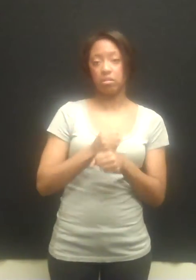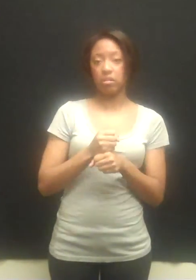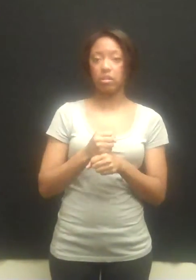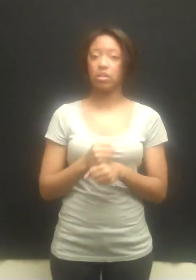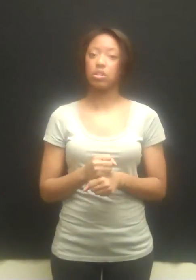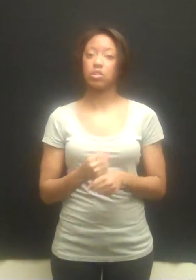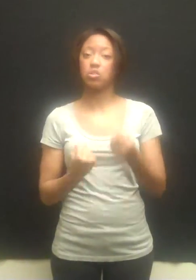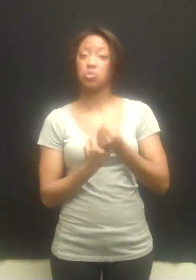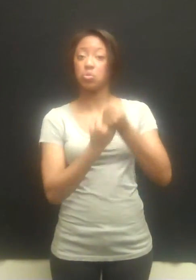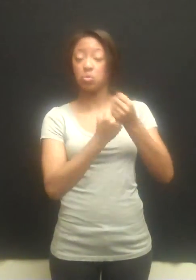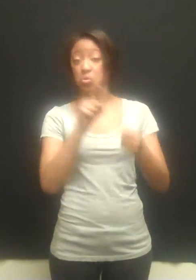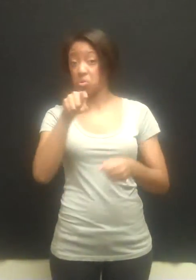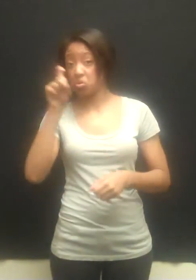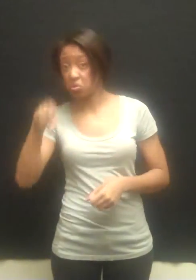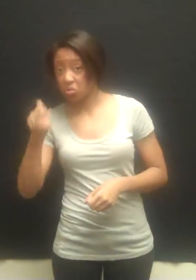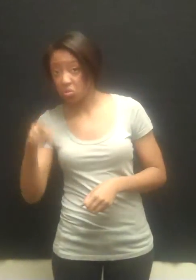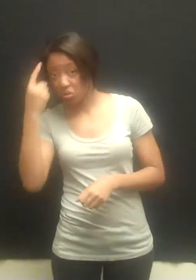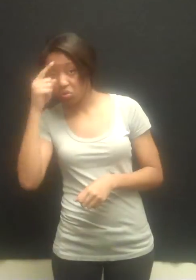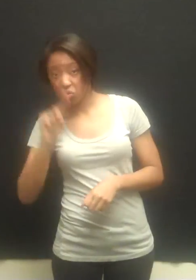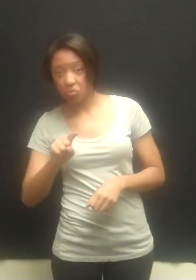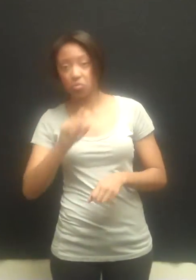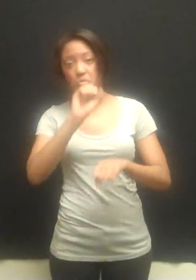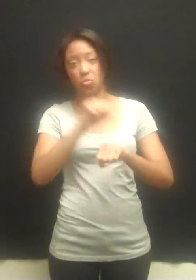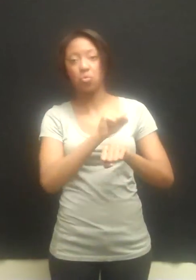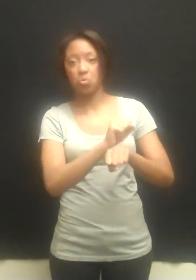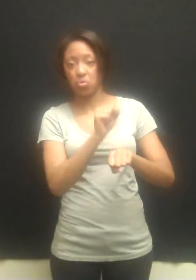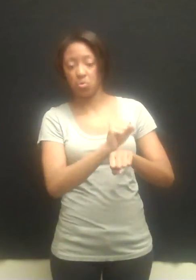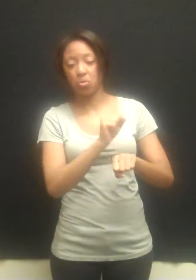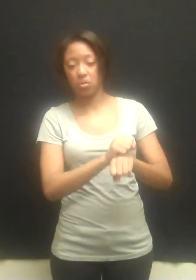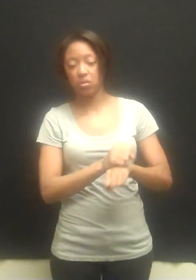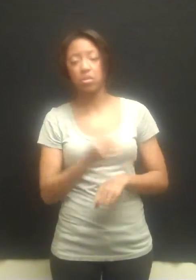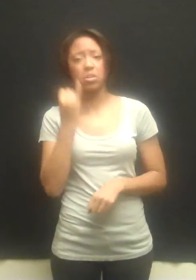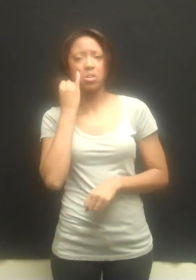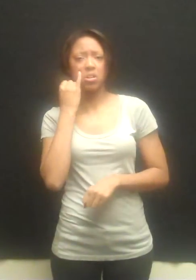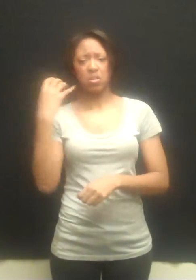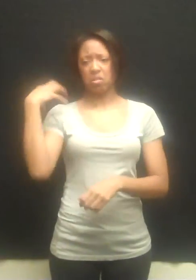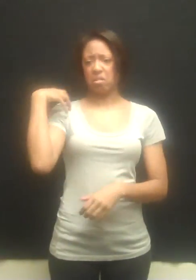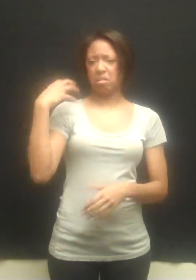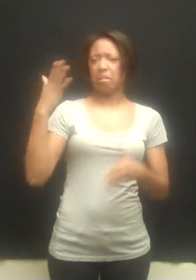If you do not let your employer know what accommodation you need, then they are not required to provide anything.